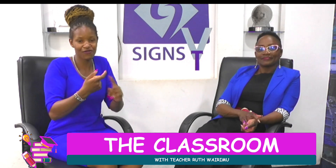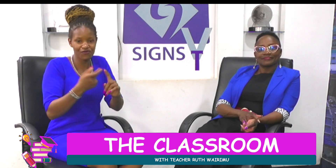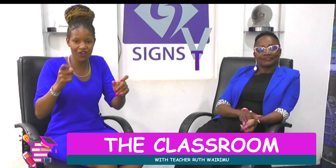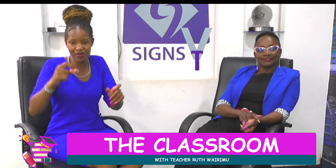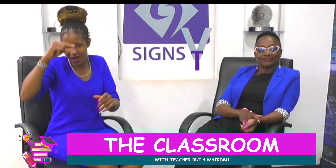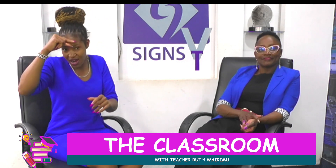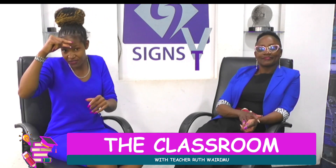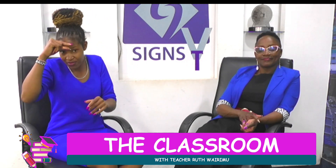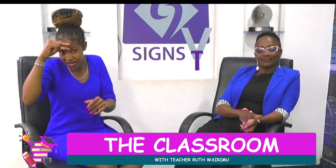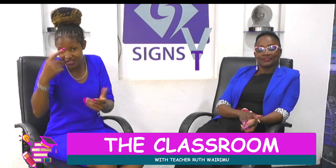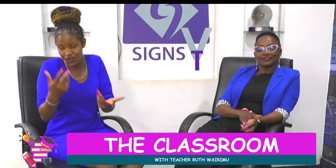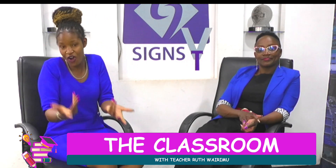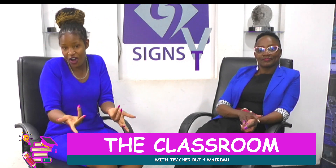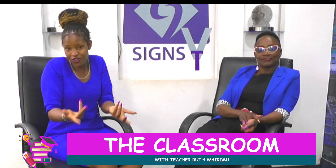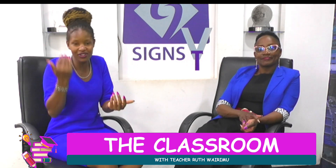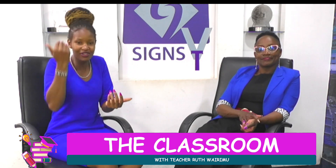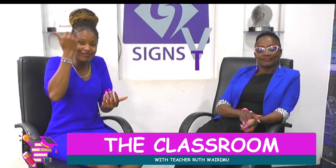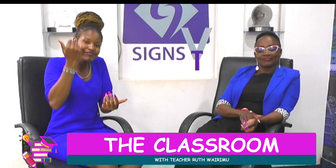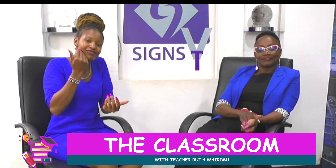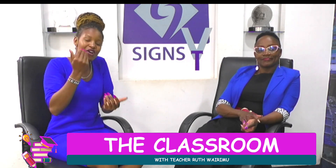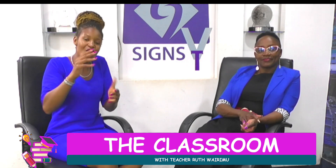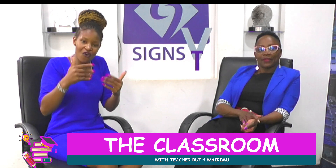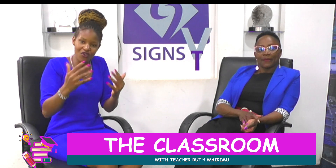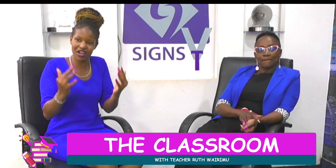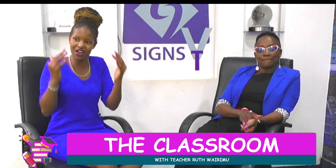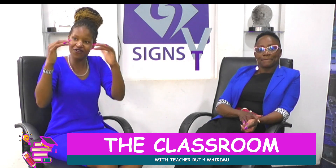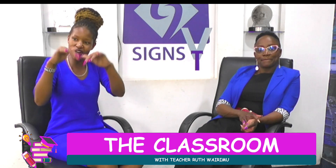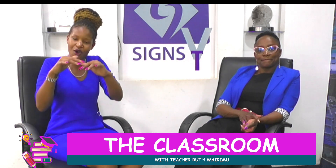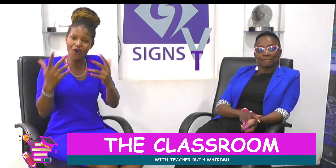and I'm very sure that you love your job.